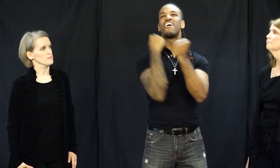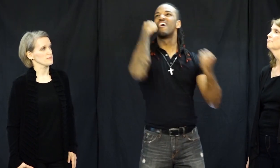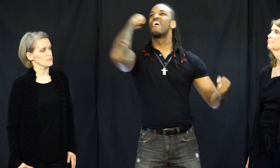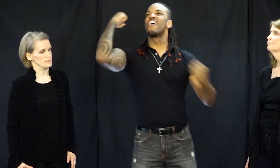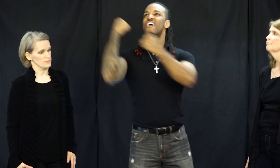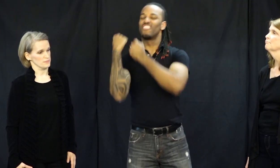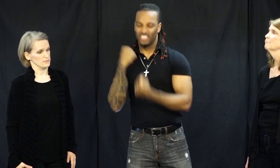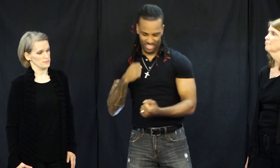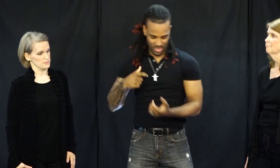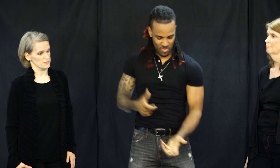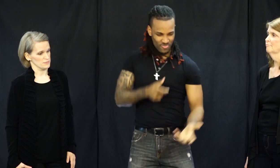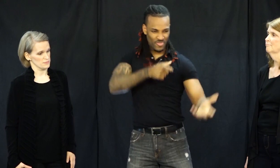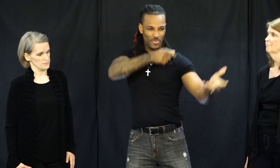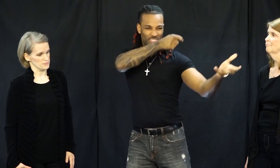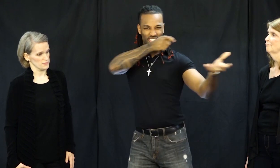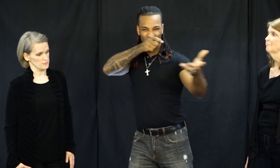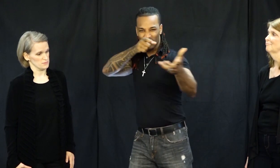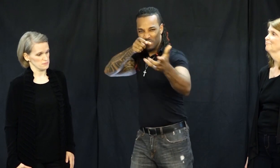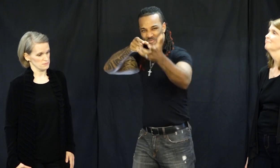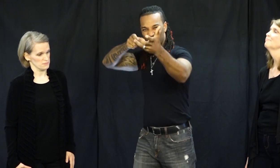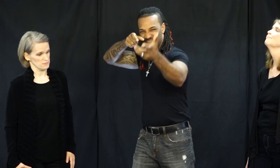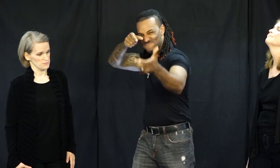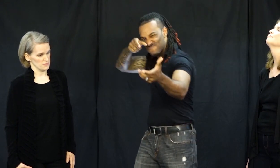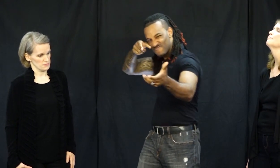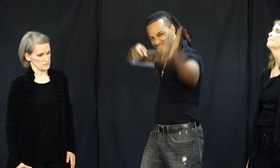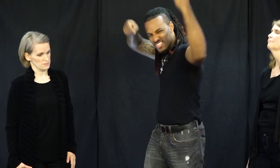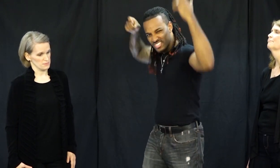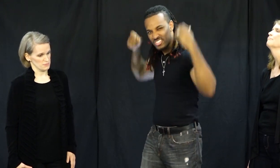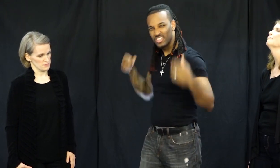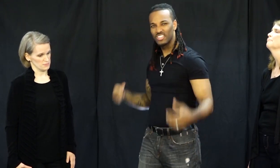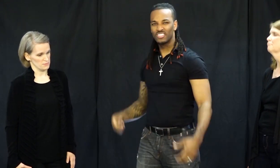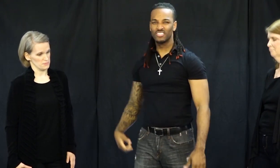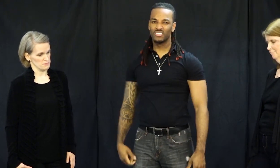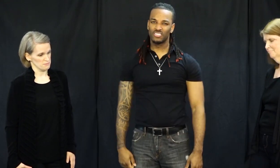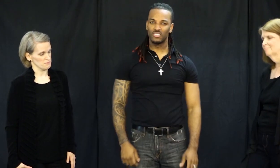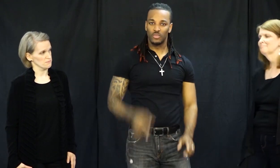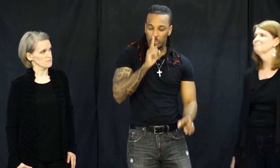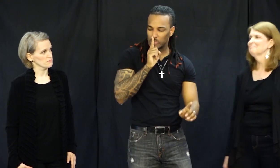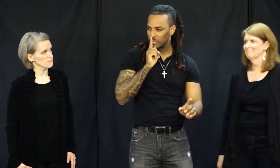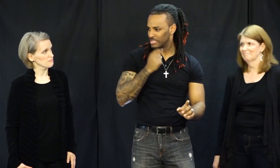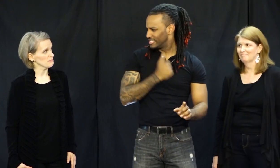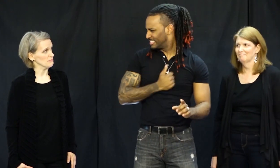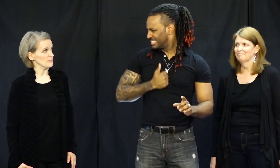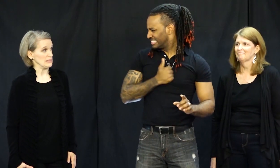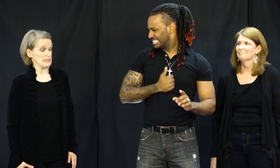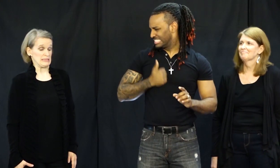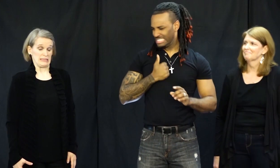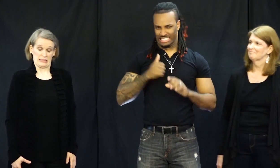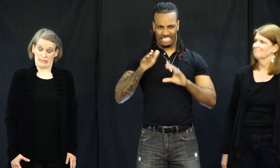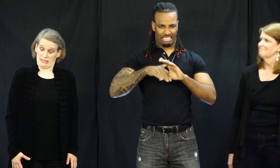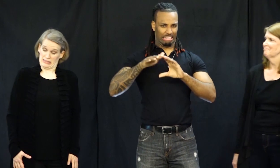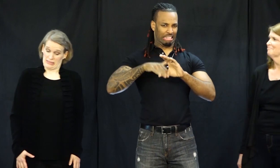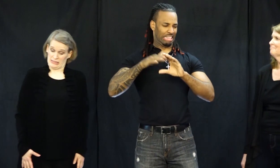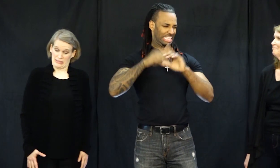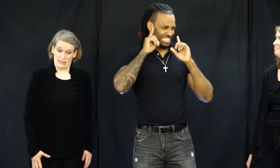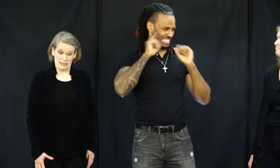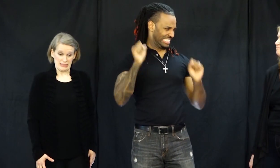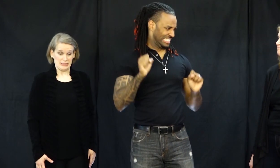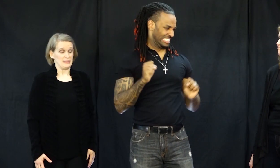manumission abolitionists. Give me a position, show me where the ammunition is. Oh, am I talking too loud? Sometimes I get overexcited, shoot